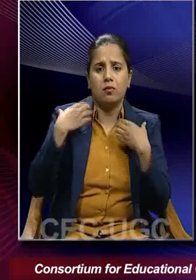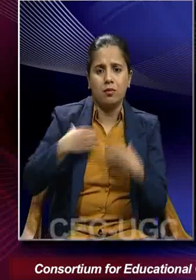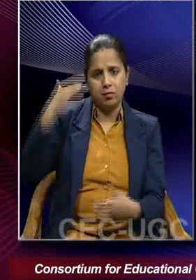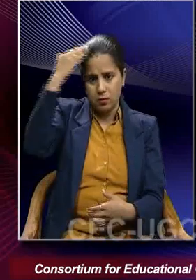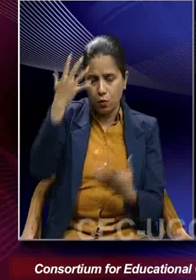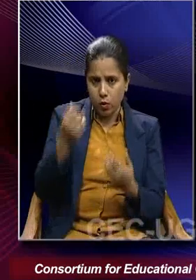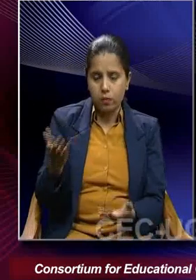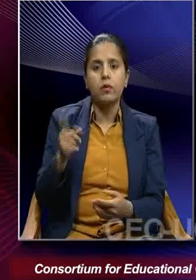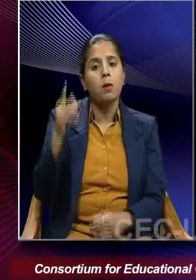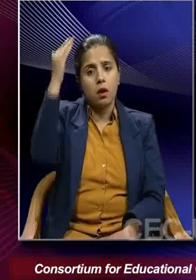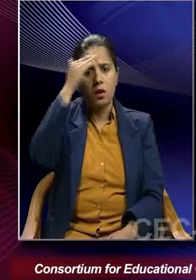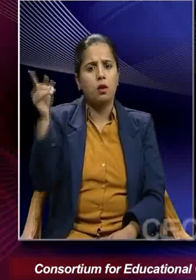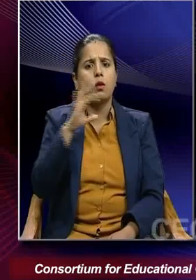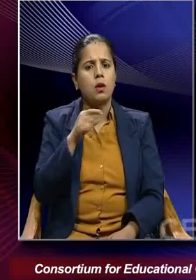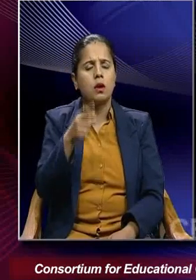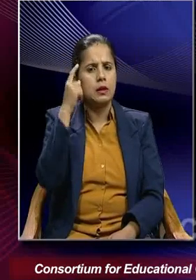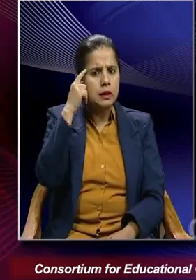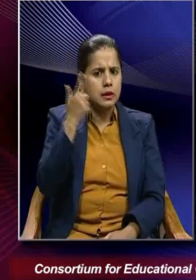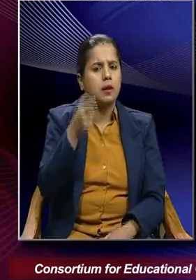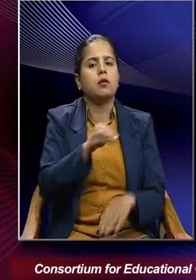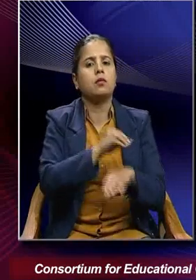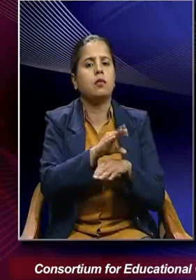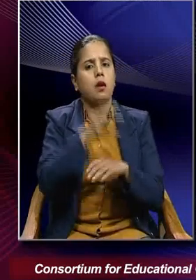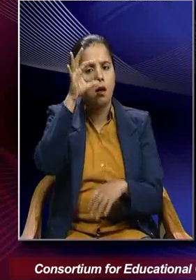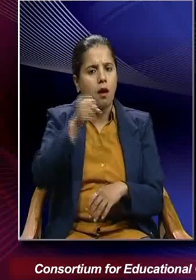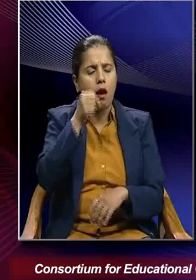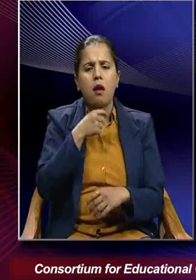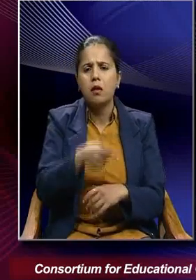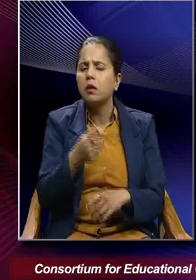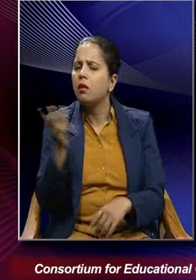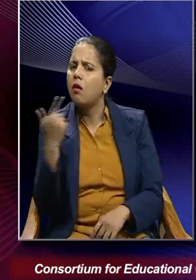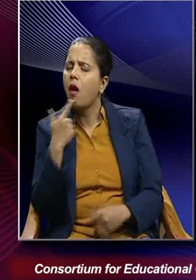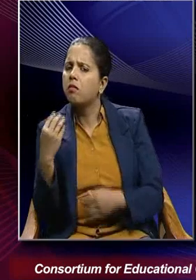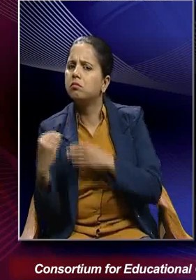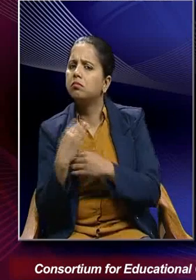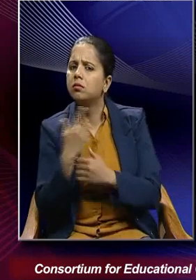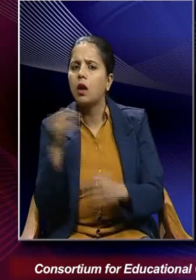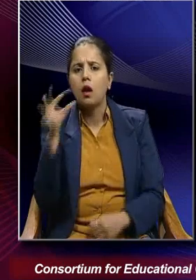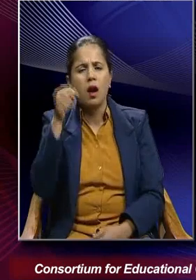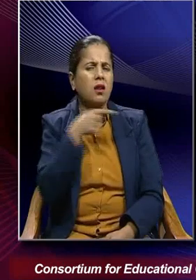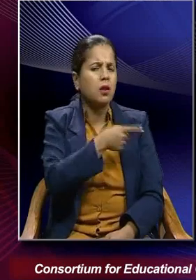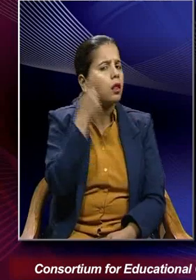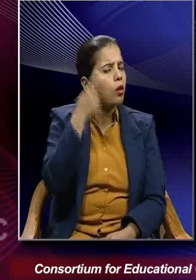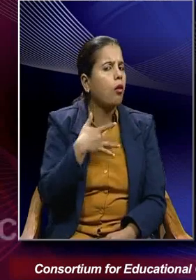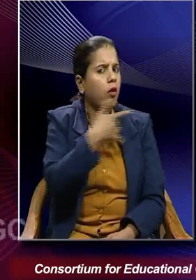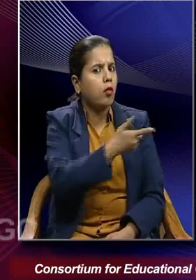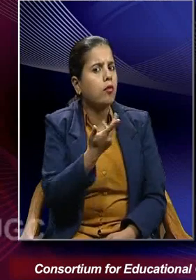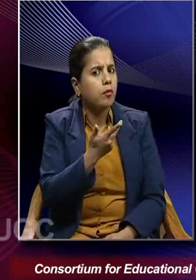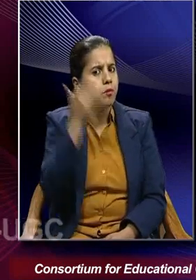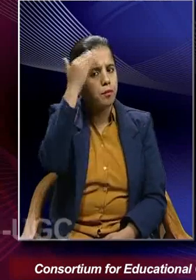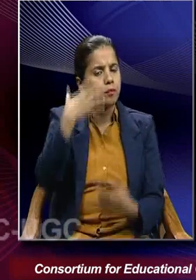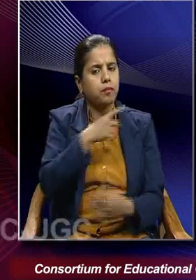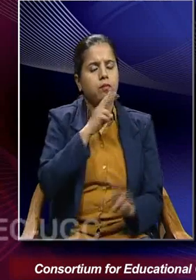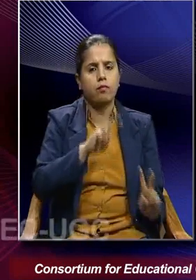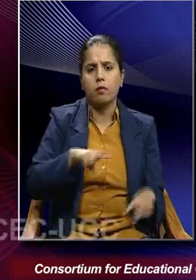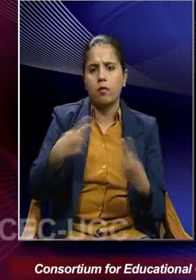And Patel in a way also sought advice of Gandhi in this matter, and Gandhi merely asked him that what he thought, and when the latter replied